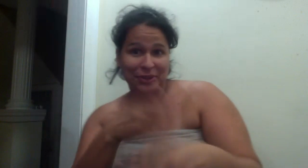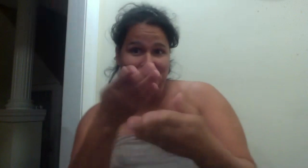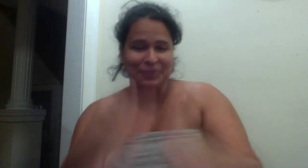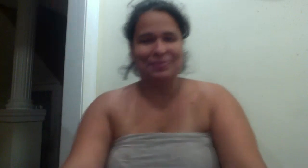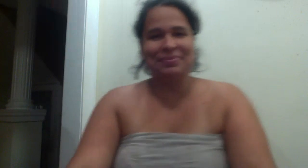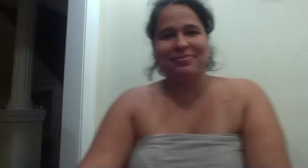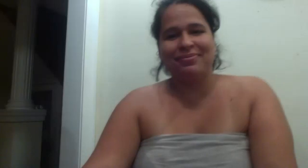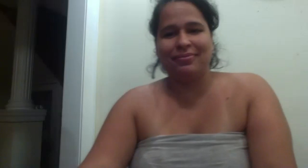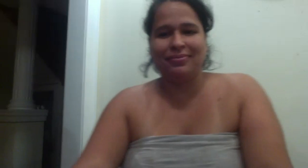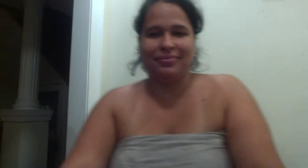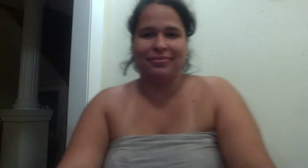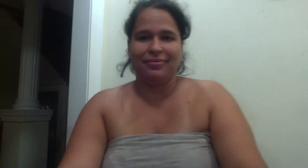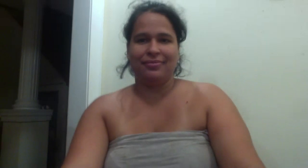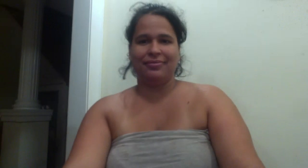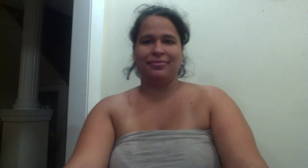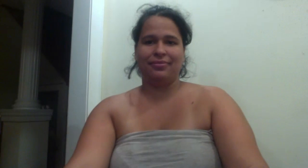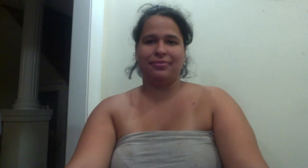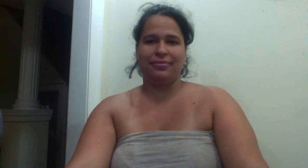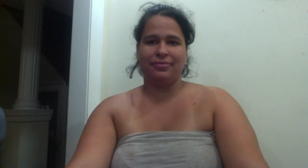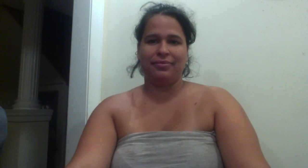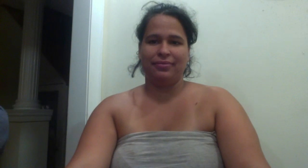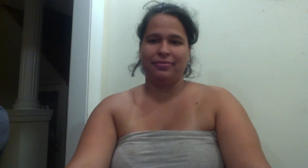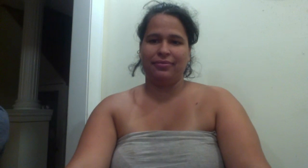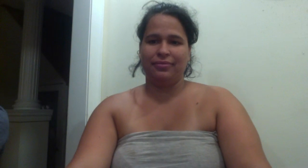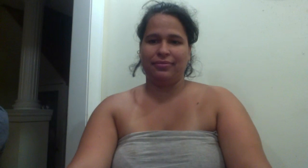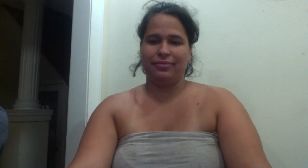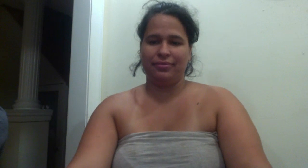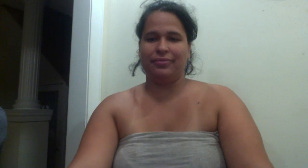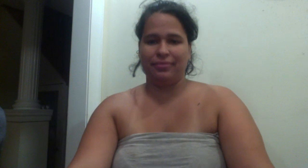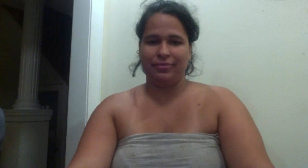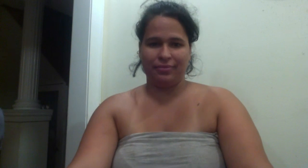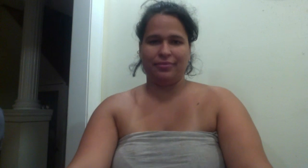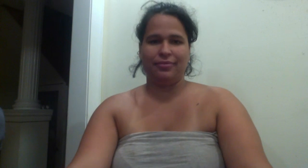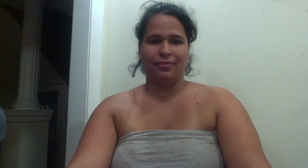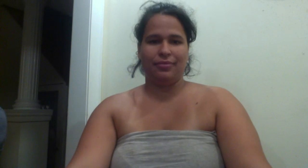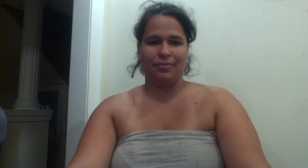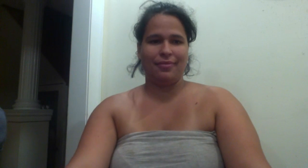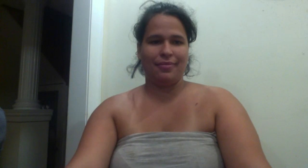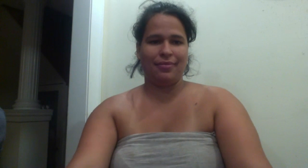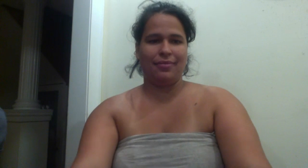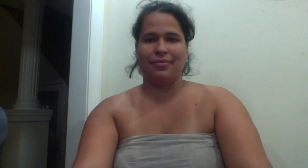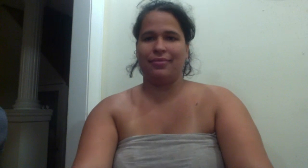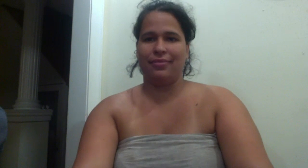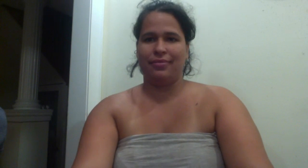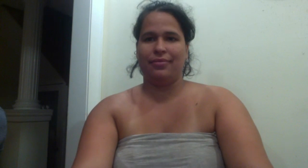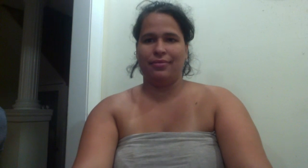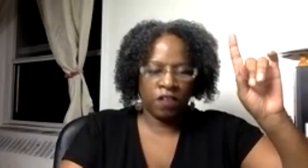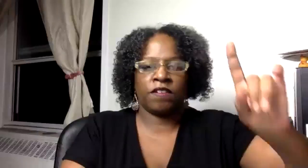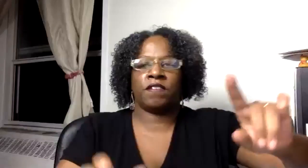that can be a federal thing that can be a federal thing that can help out this community, work with the